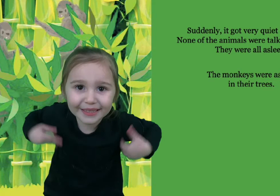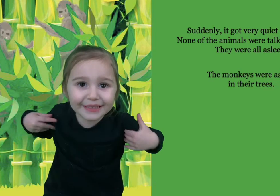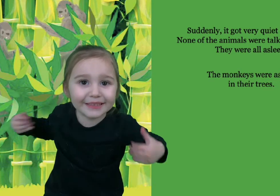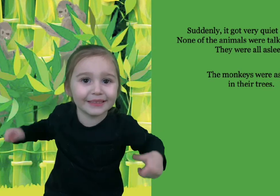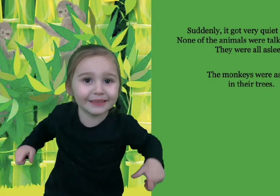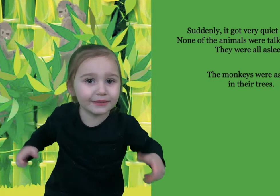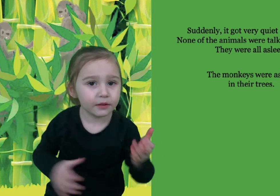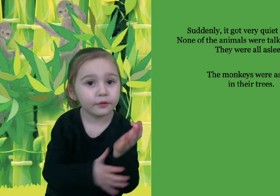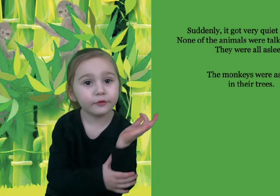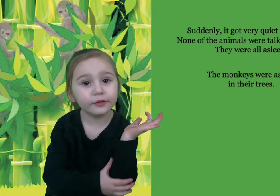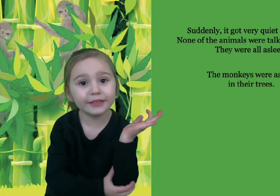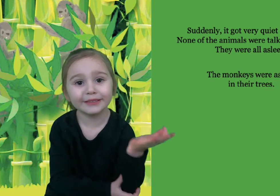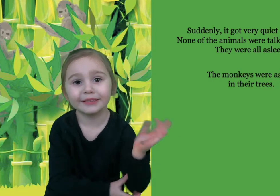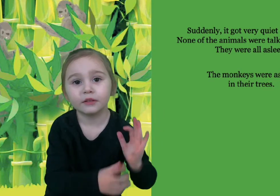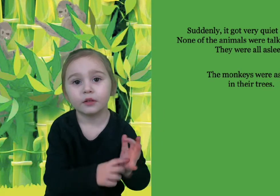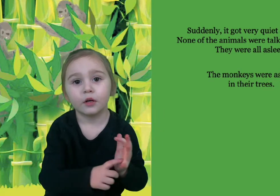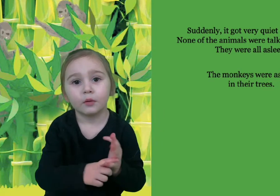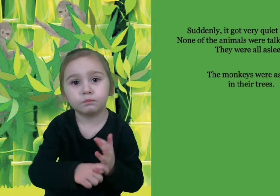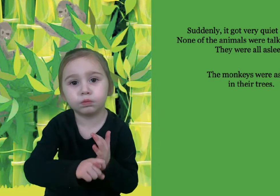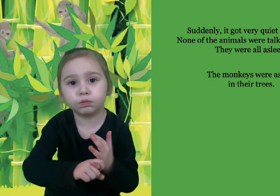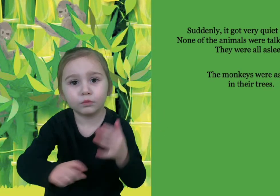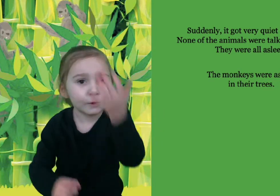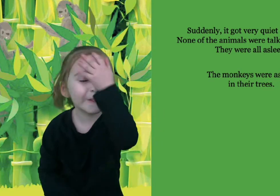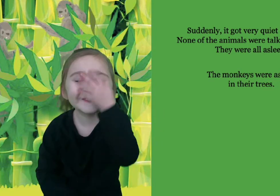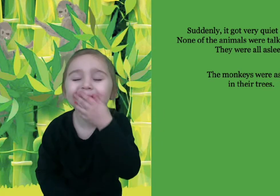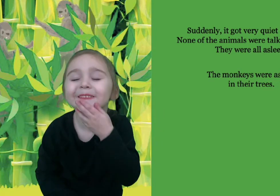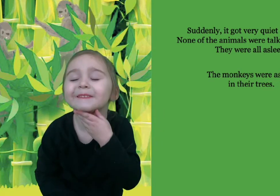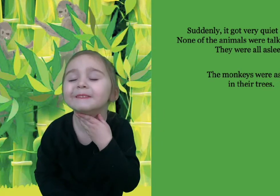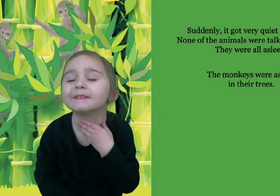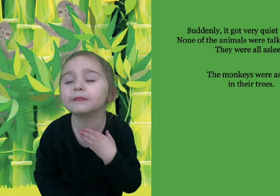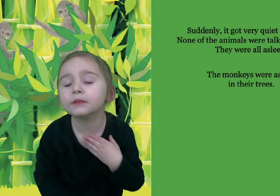The monkeys were asleep in their trees.